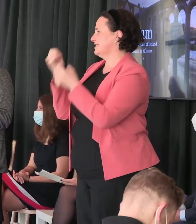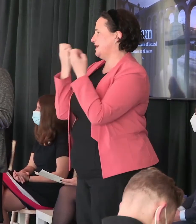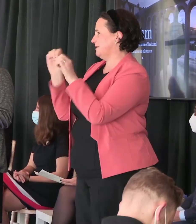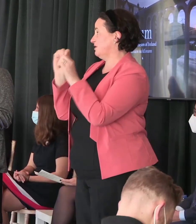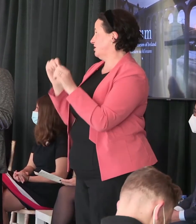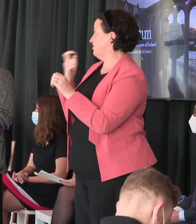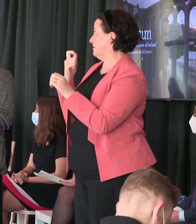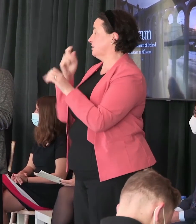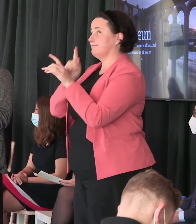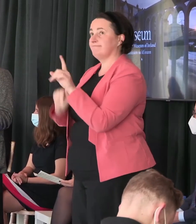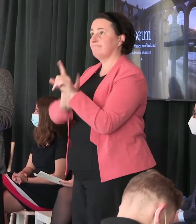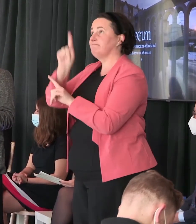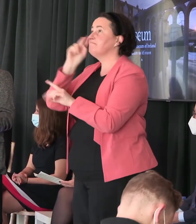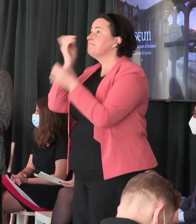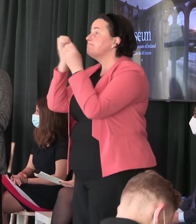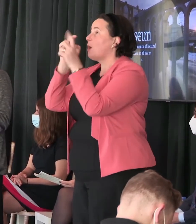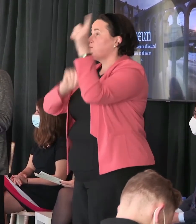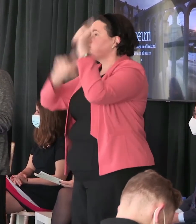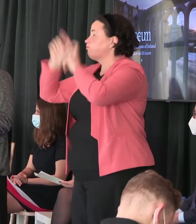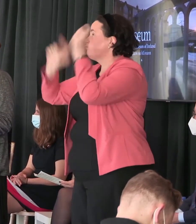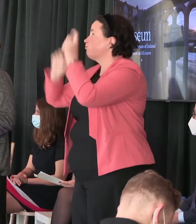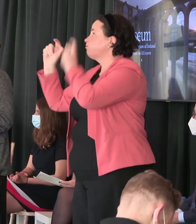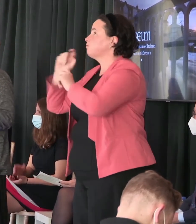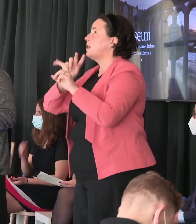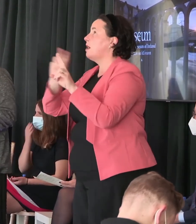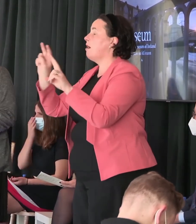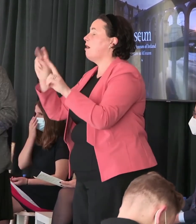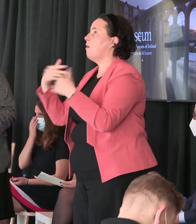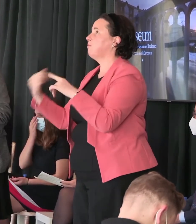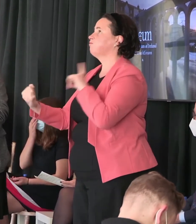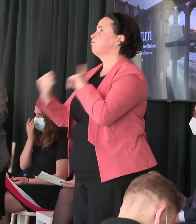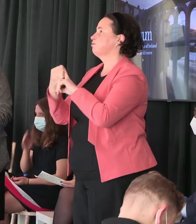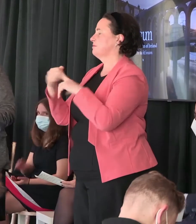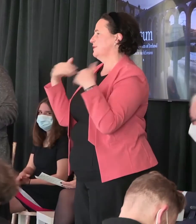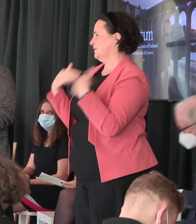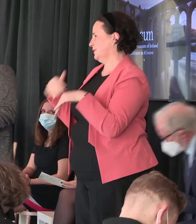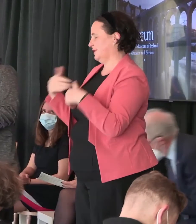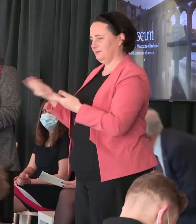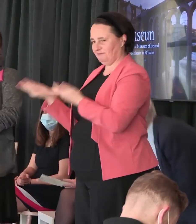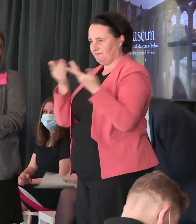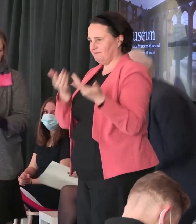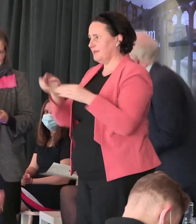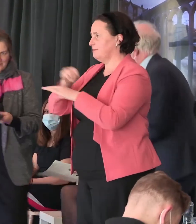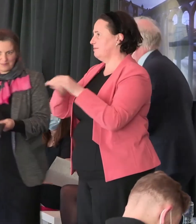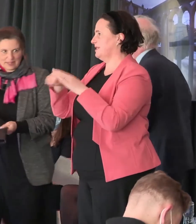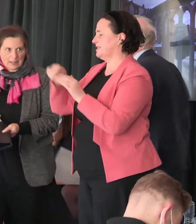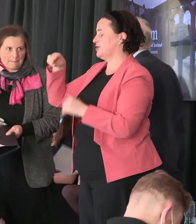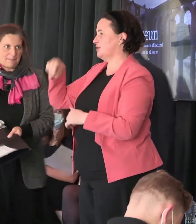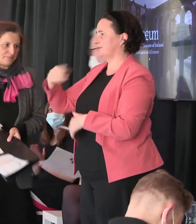see it, and I know was taking so many photographs, and I think is just as overwhelmed as everybody else. Minister Noonan, thank you.